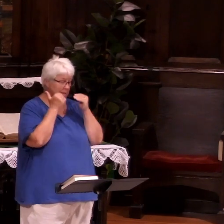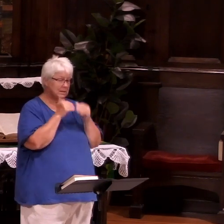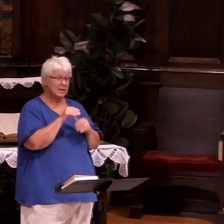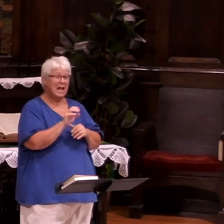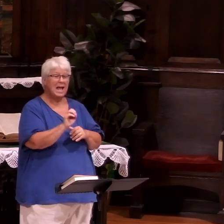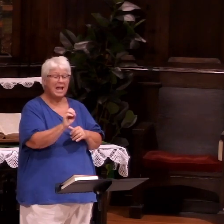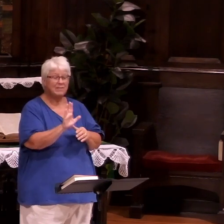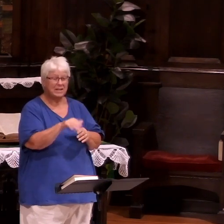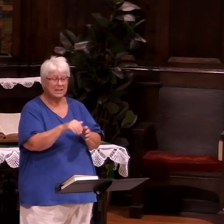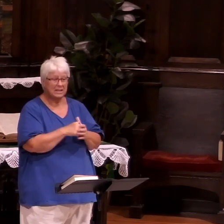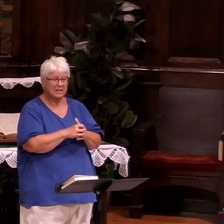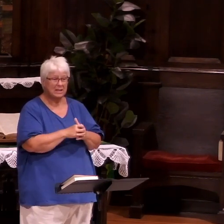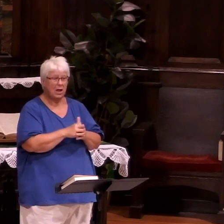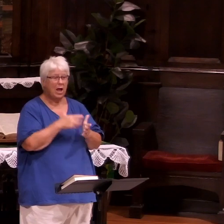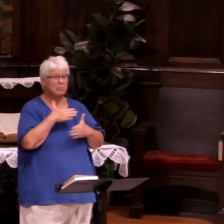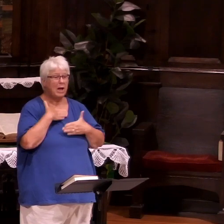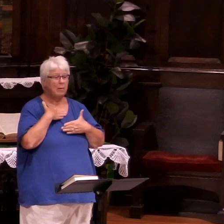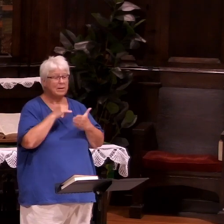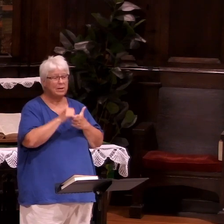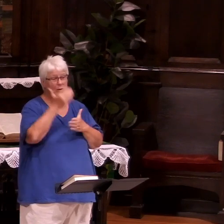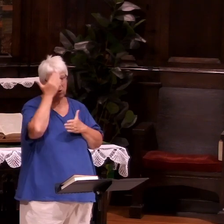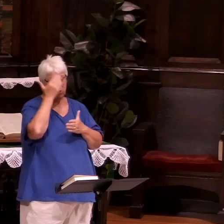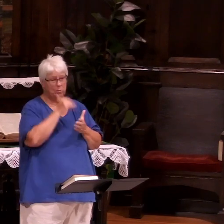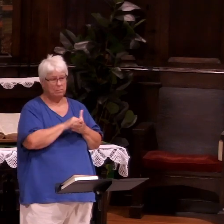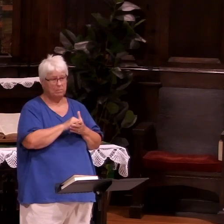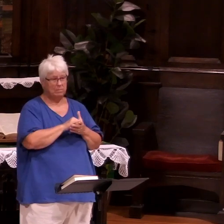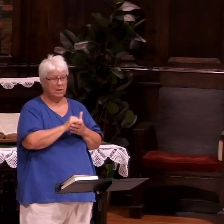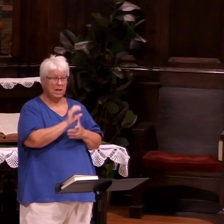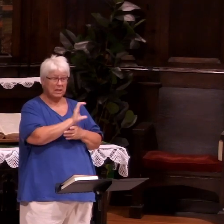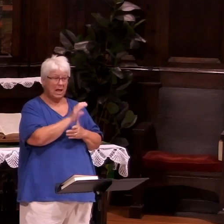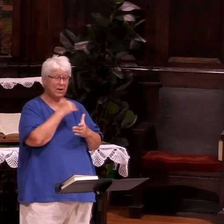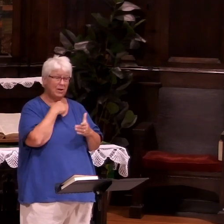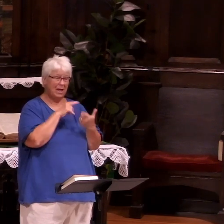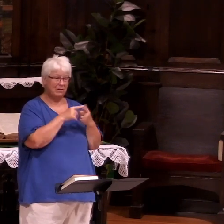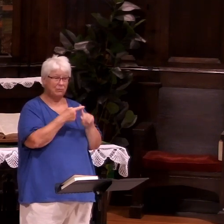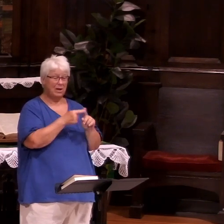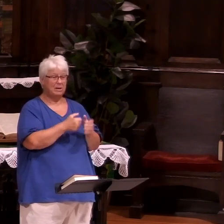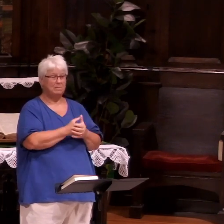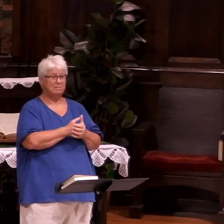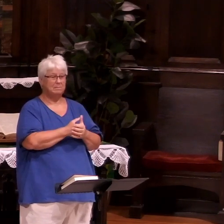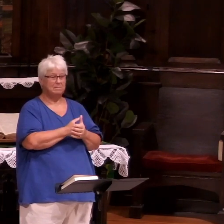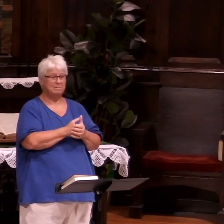"Evan, we're just so glad to know that Connor had a friend."